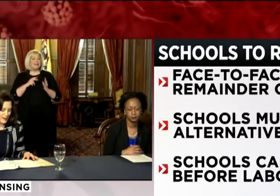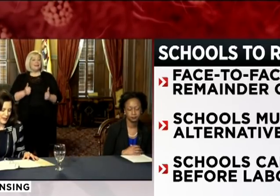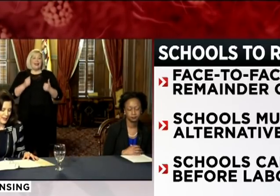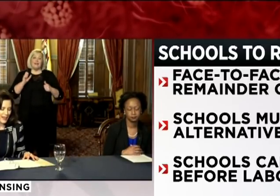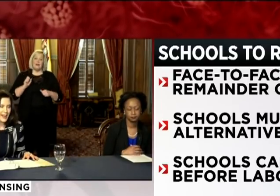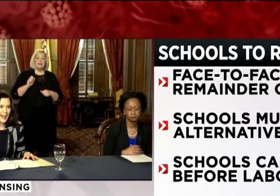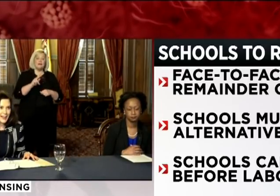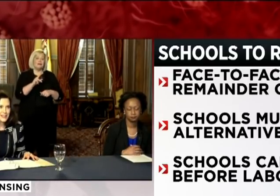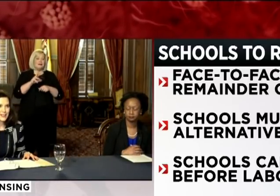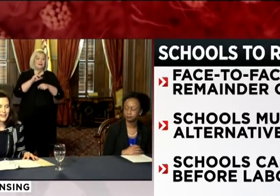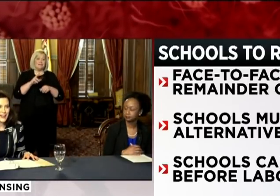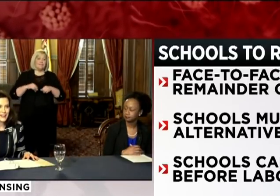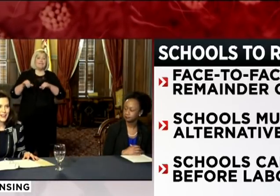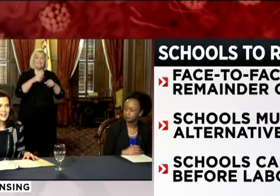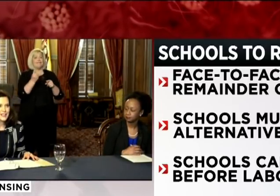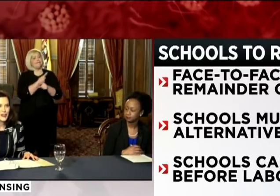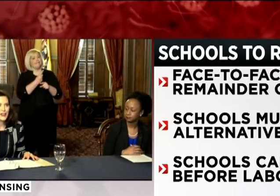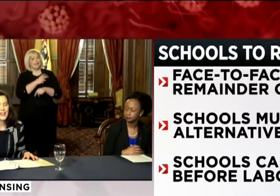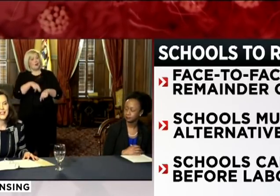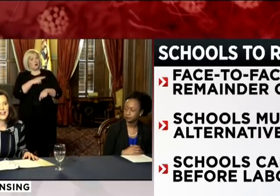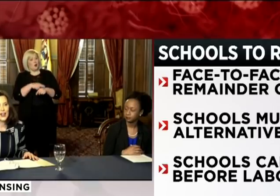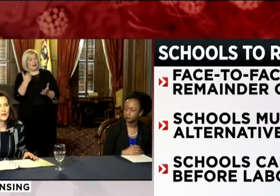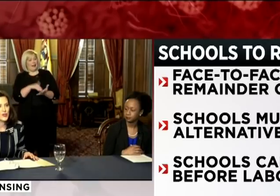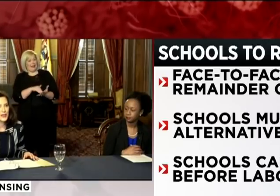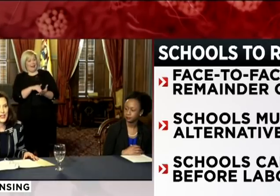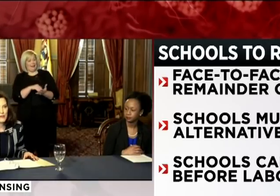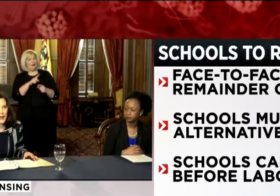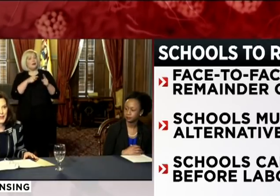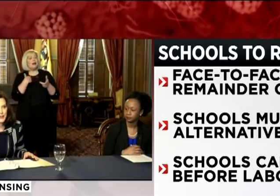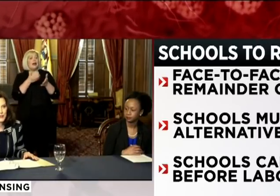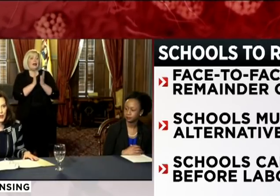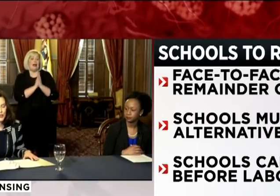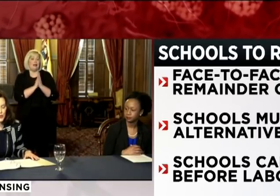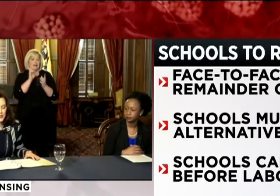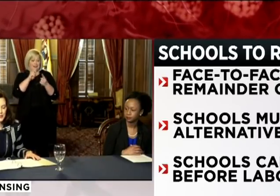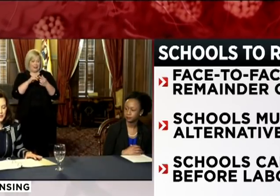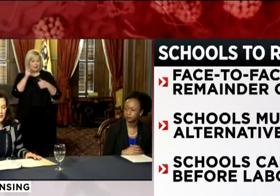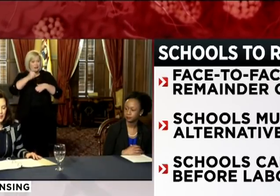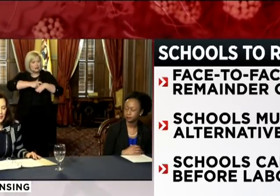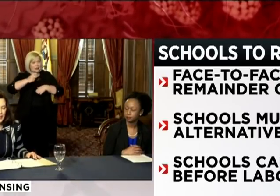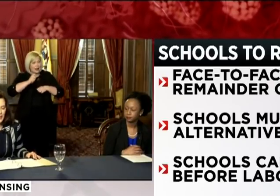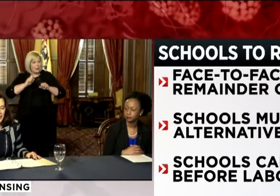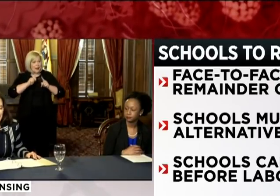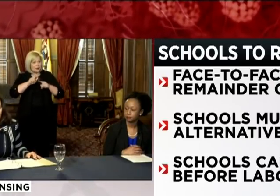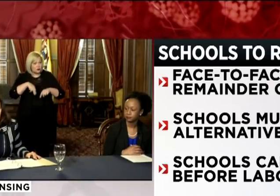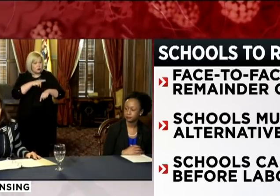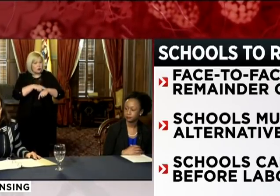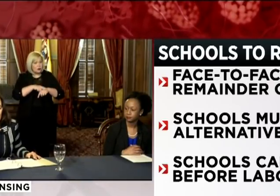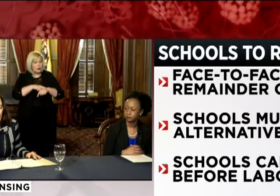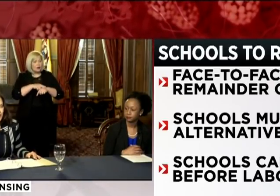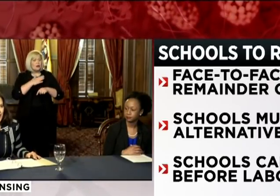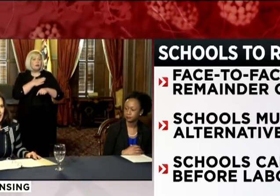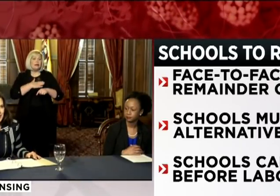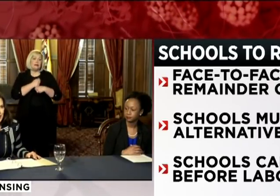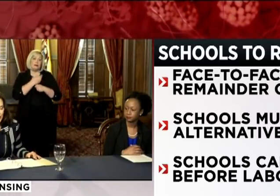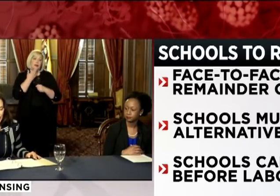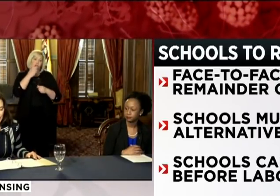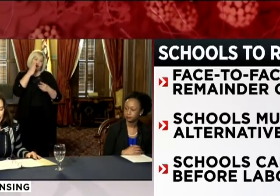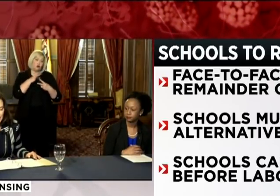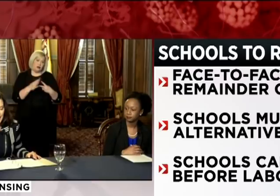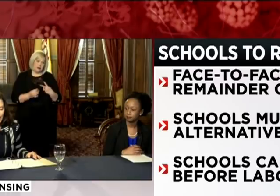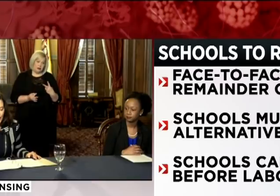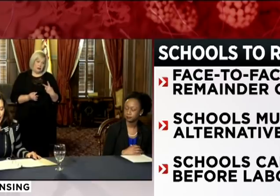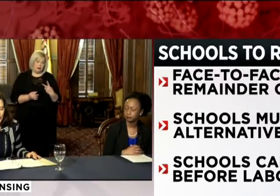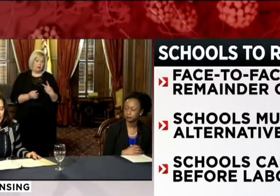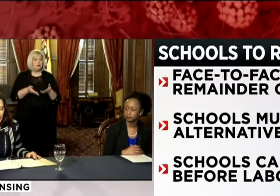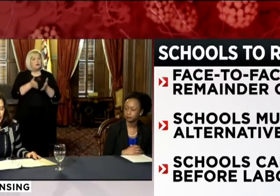normal. I ask that until that day comes, you keep making smart choices. I ask that everyone who can